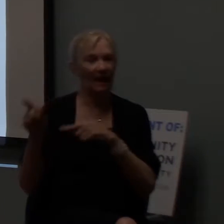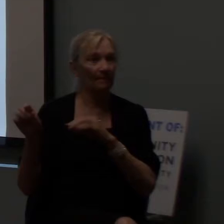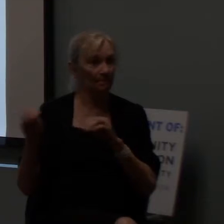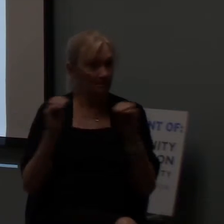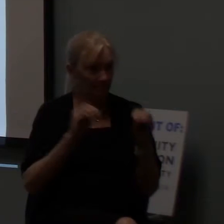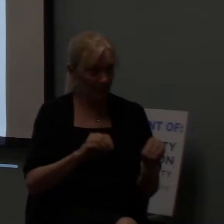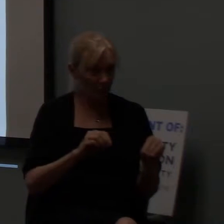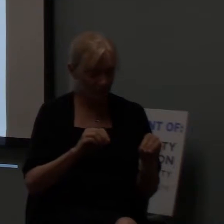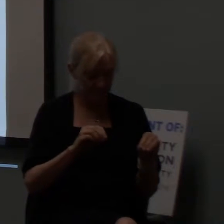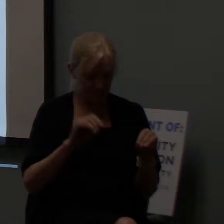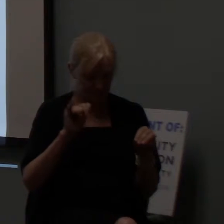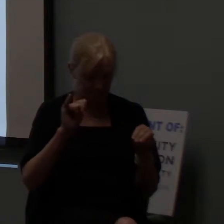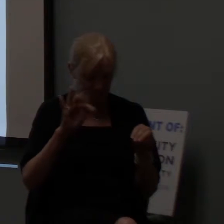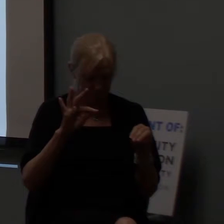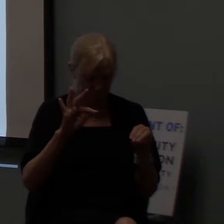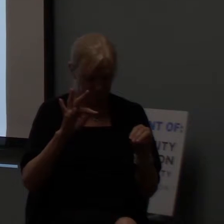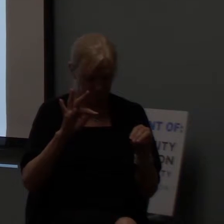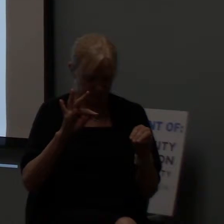we had